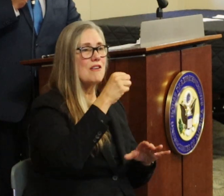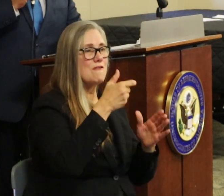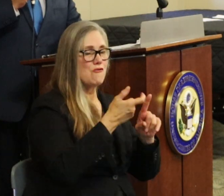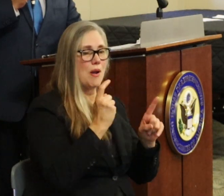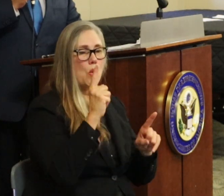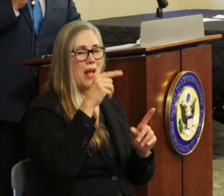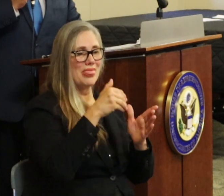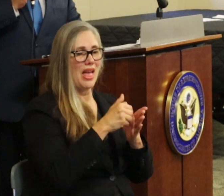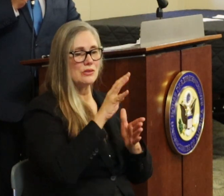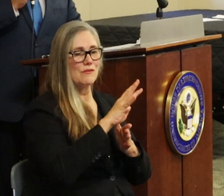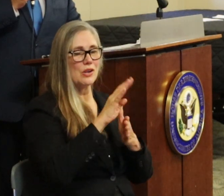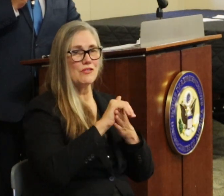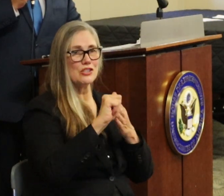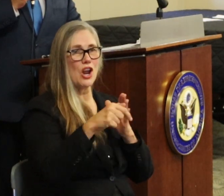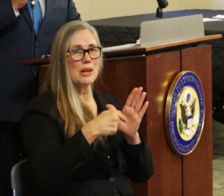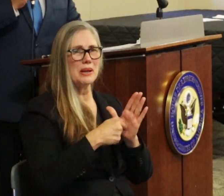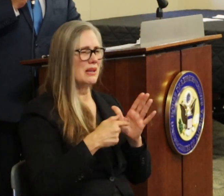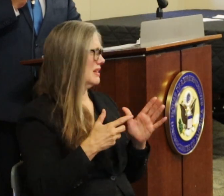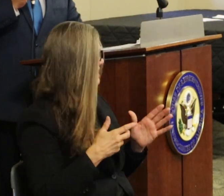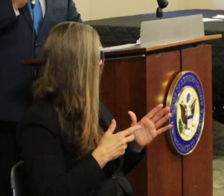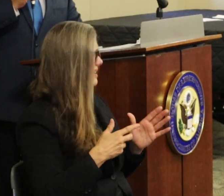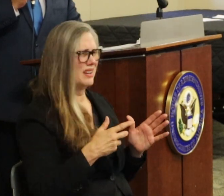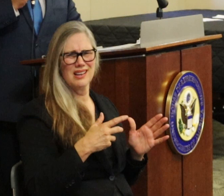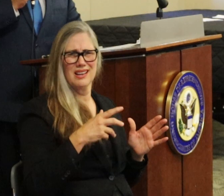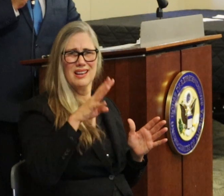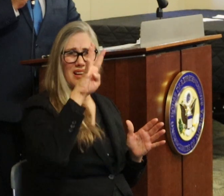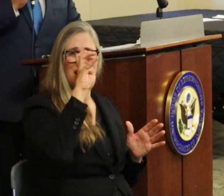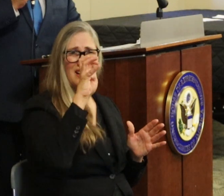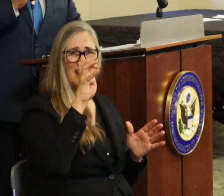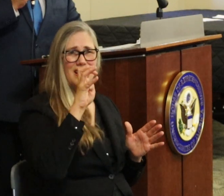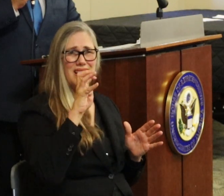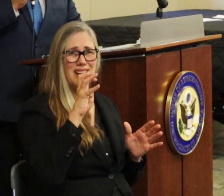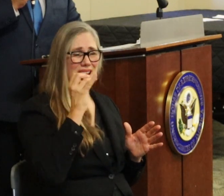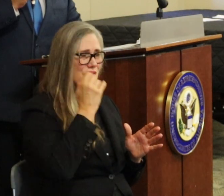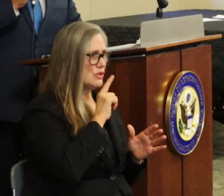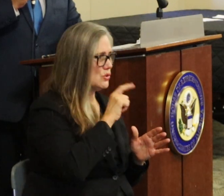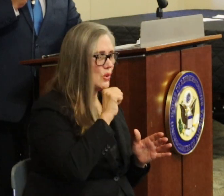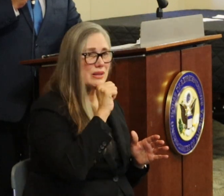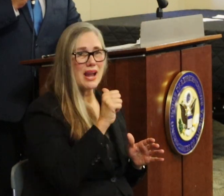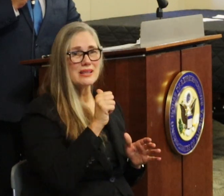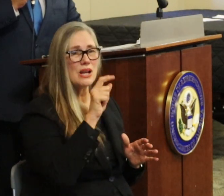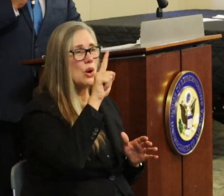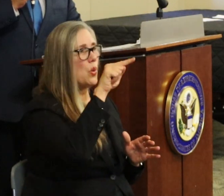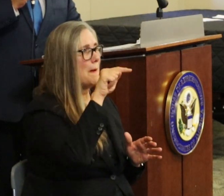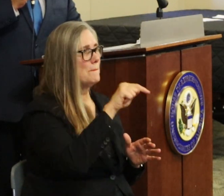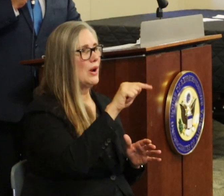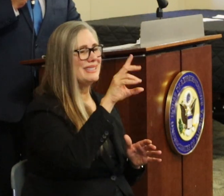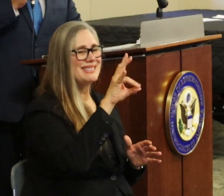$1,044 bill. And I'm thinking to myself, I looked online, it could be true or not, there's